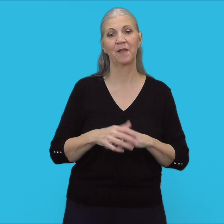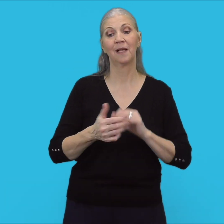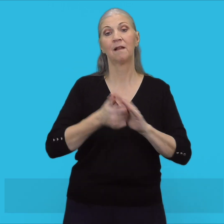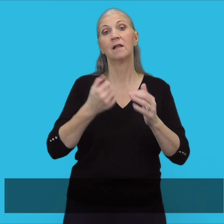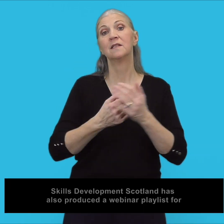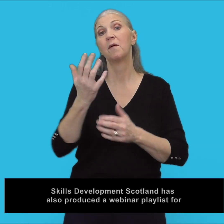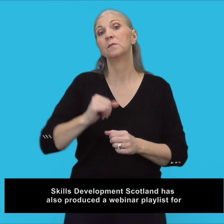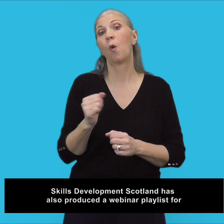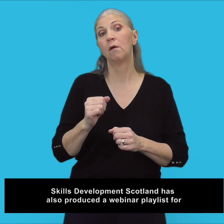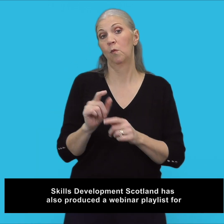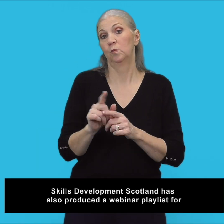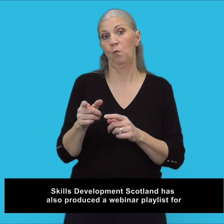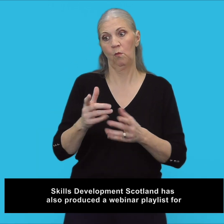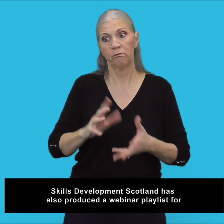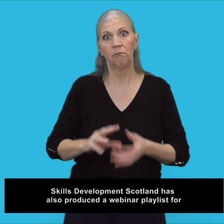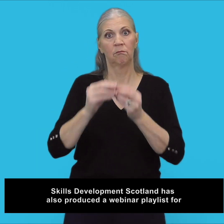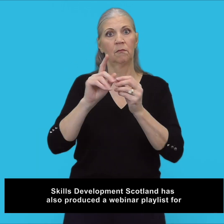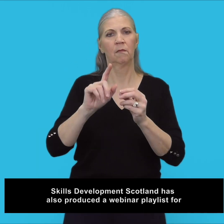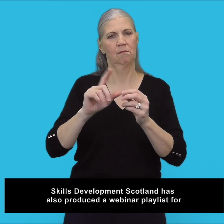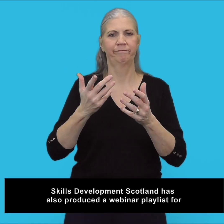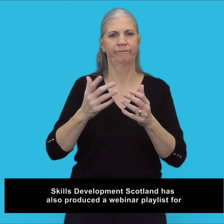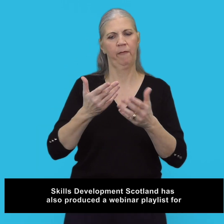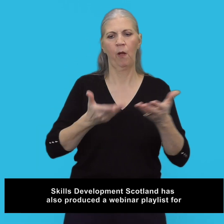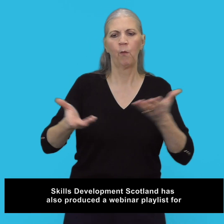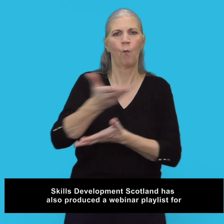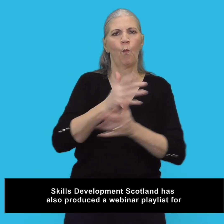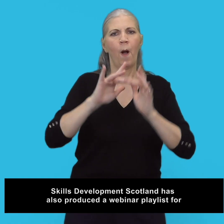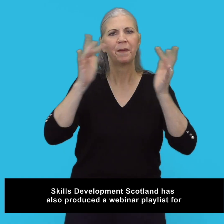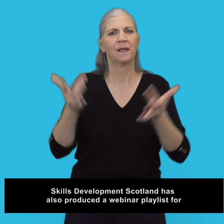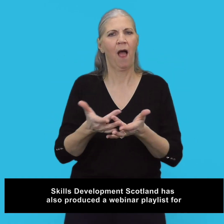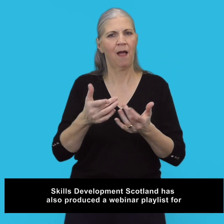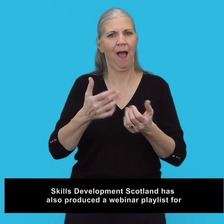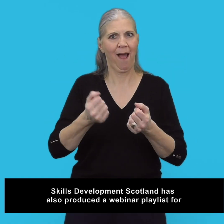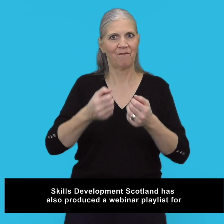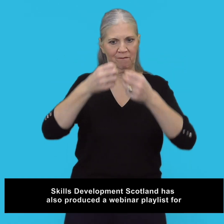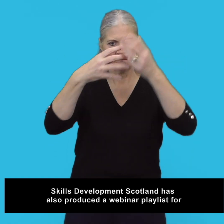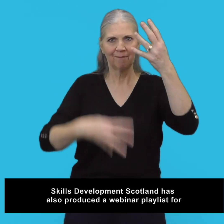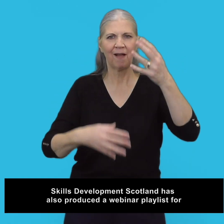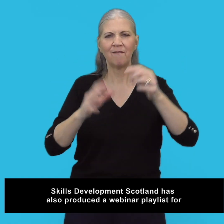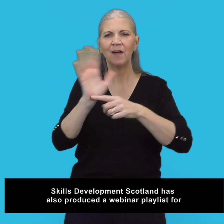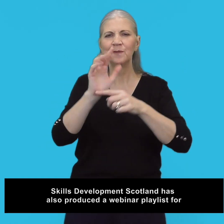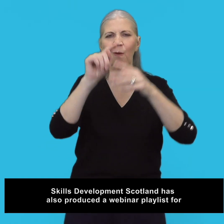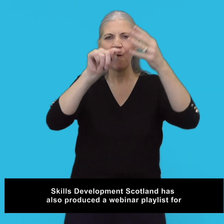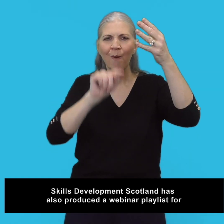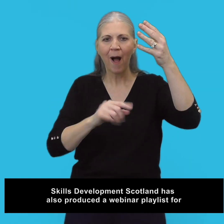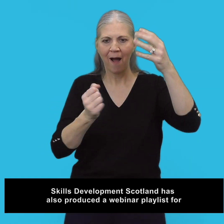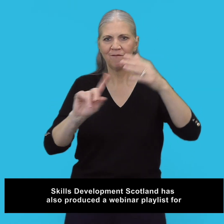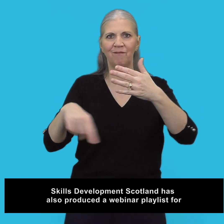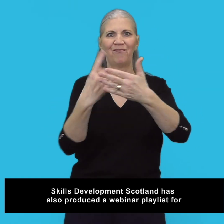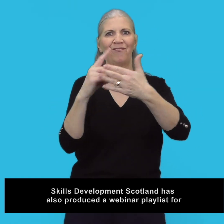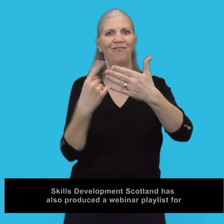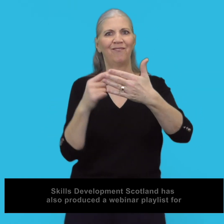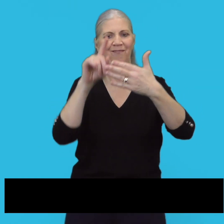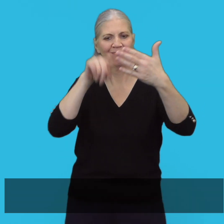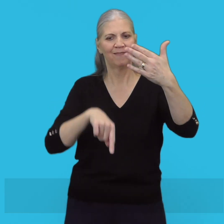Skills Development Scotland has also produced a webinar playlist for parents and carers.